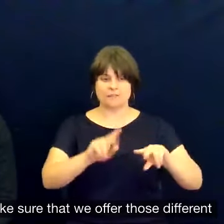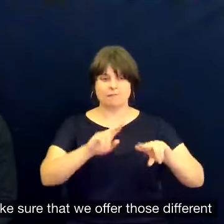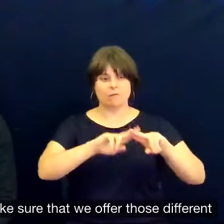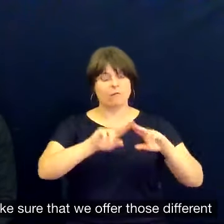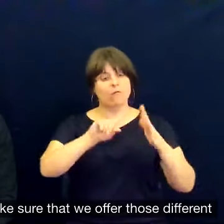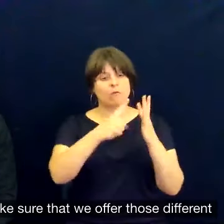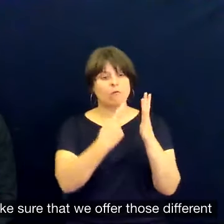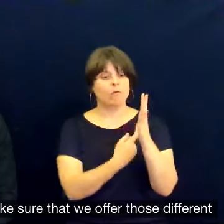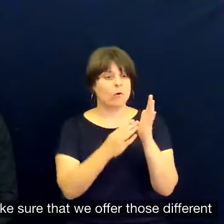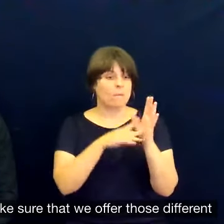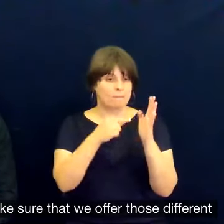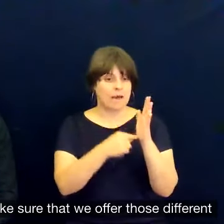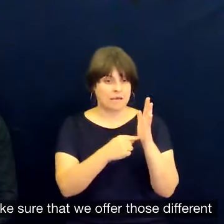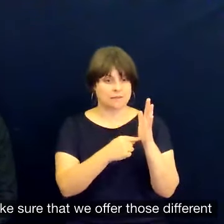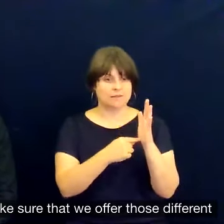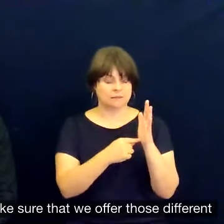one of you.